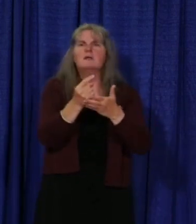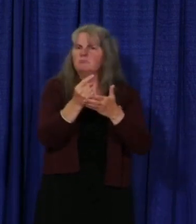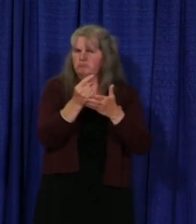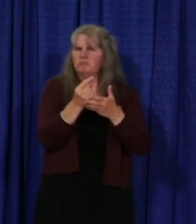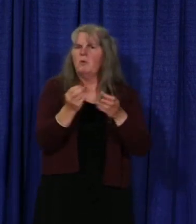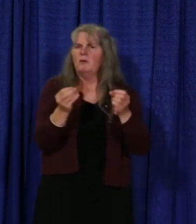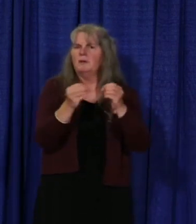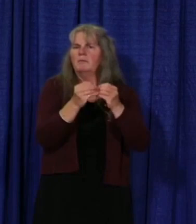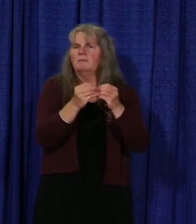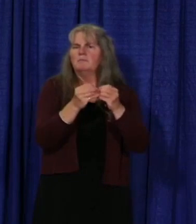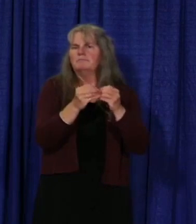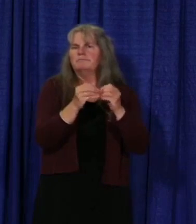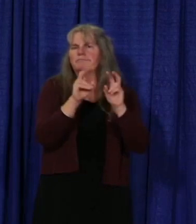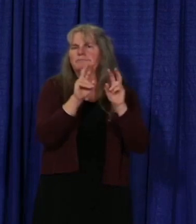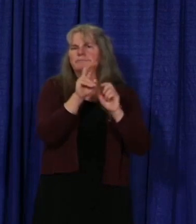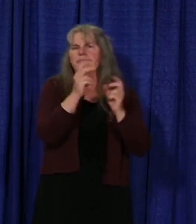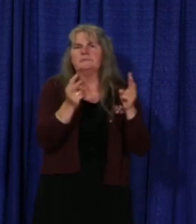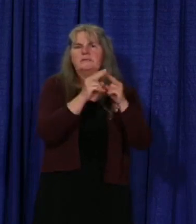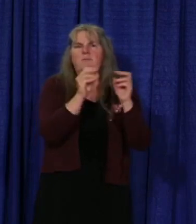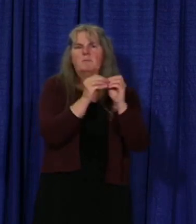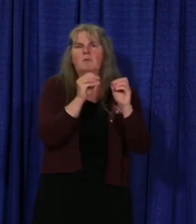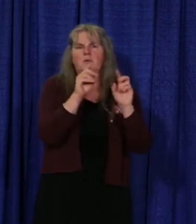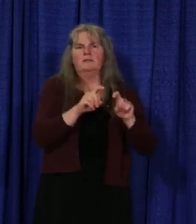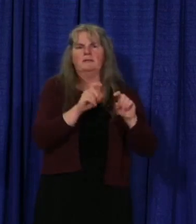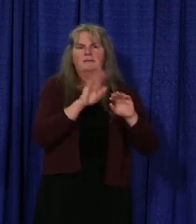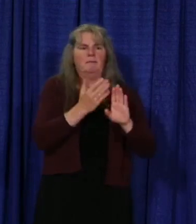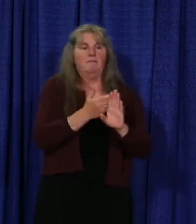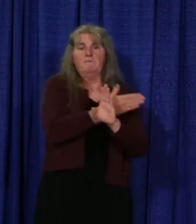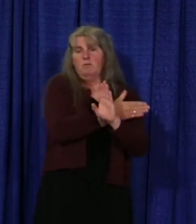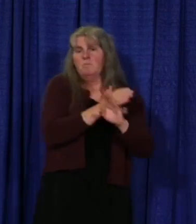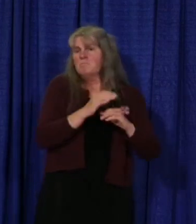since the testing criteria changed.